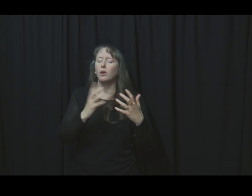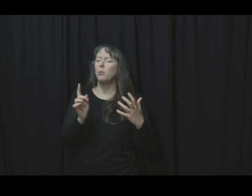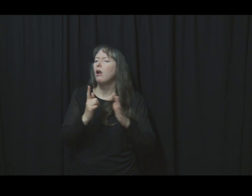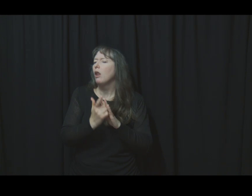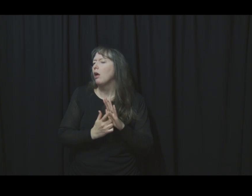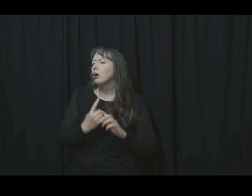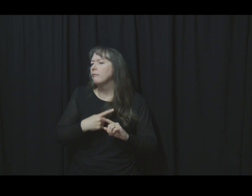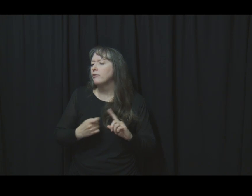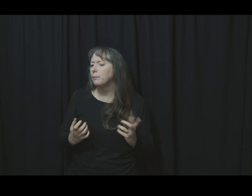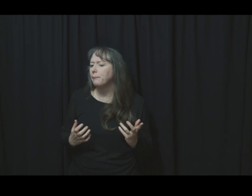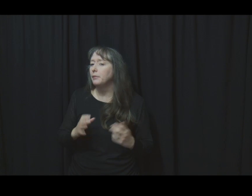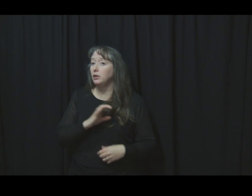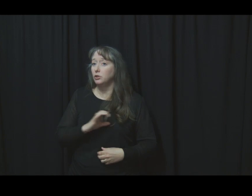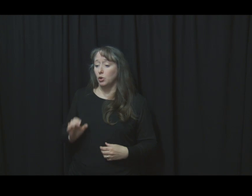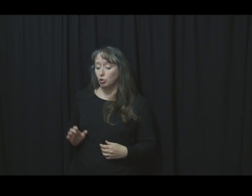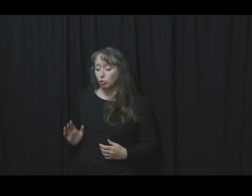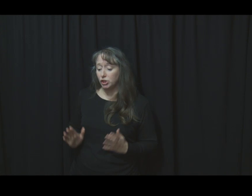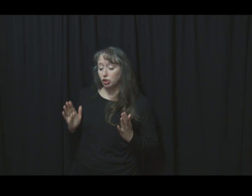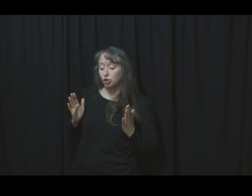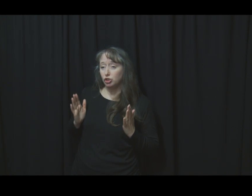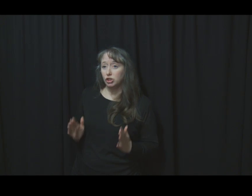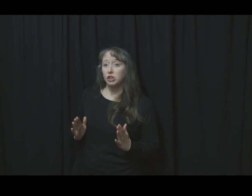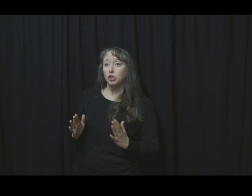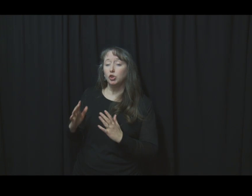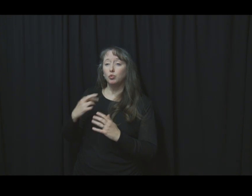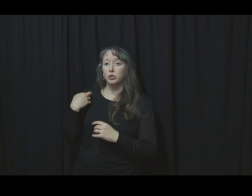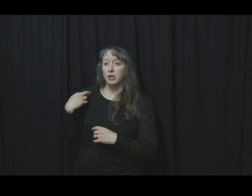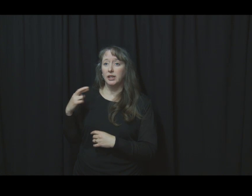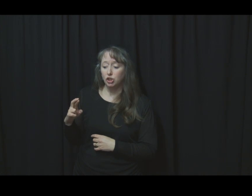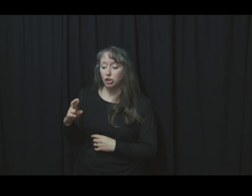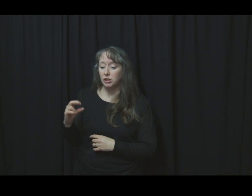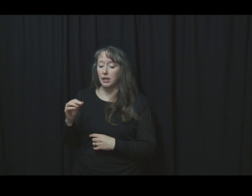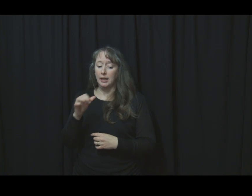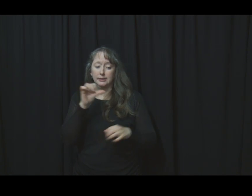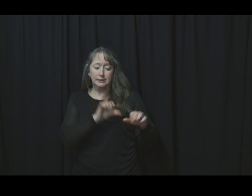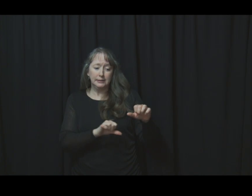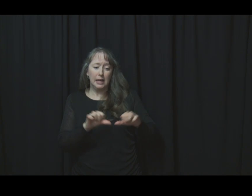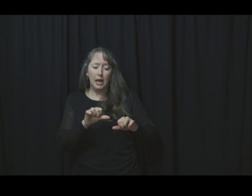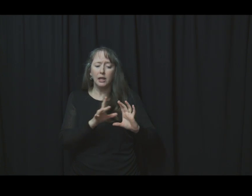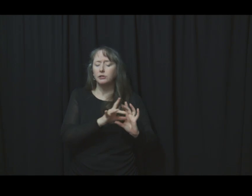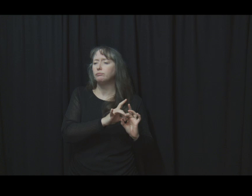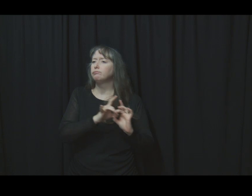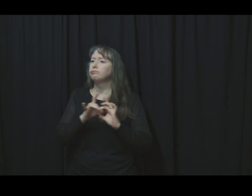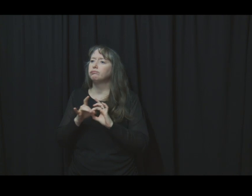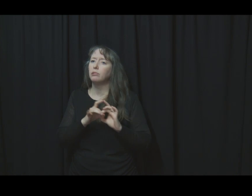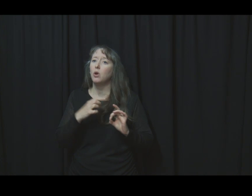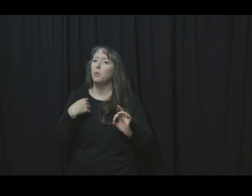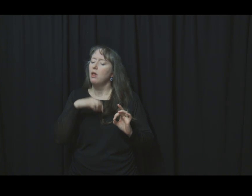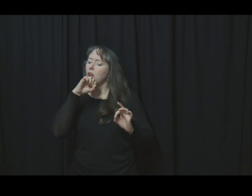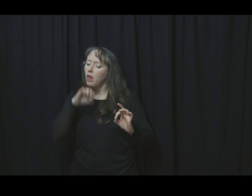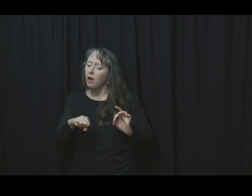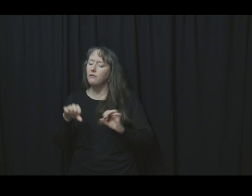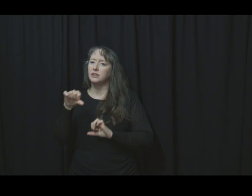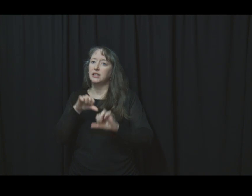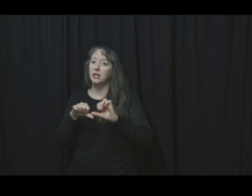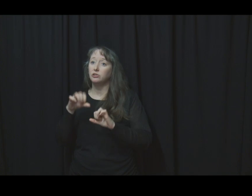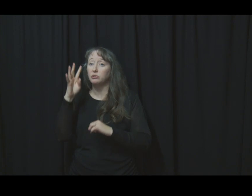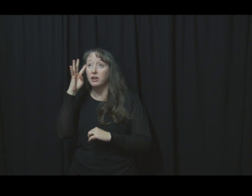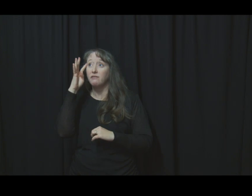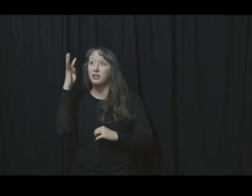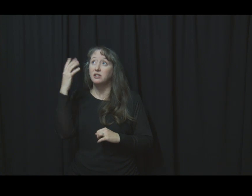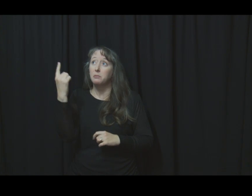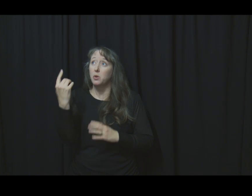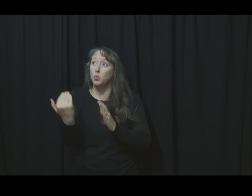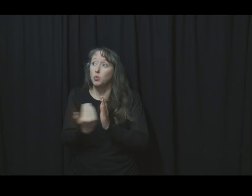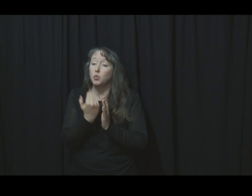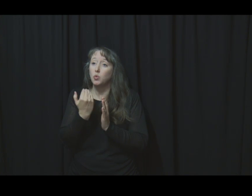Christianity and science, the Bible and science go hand in hand. We love science. But again, you've got to understand, inventing things, that's very different than talking about our